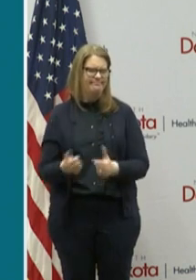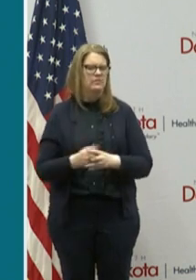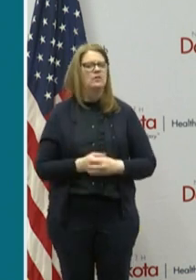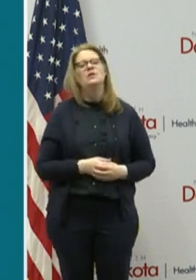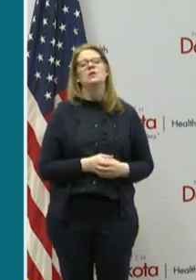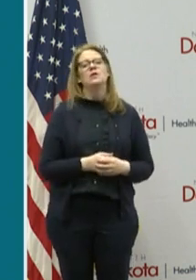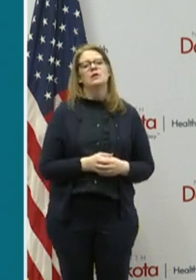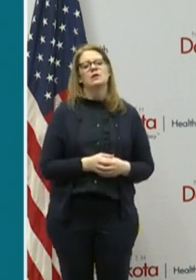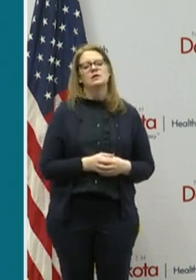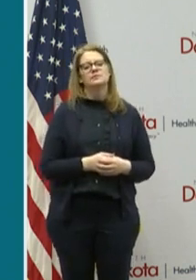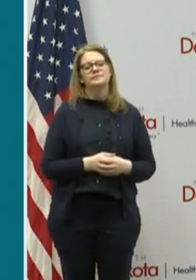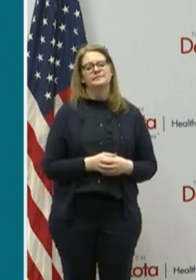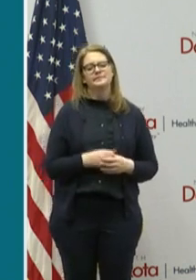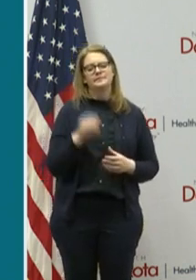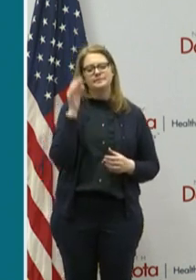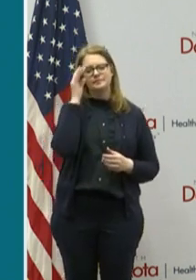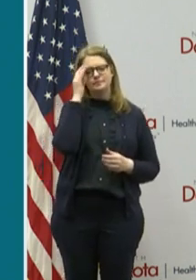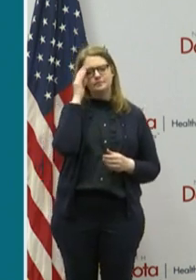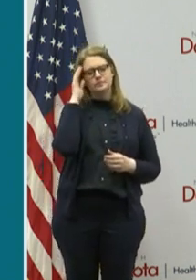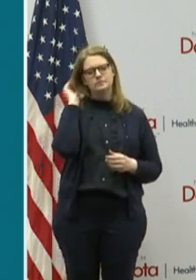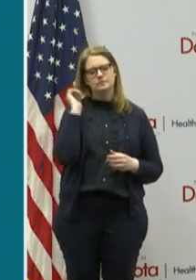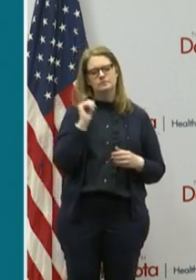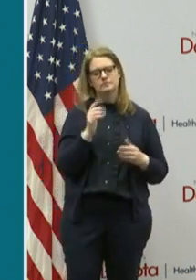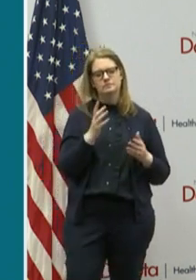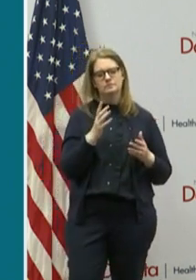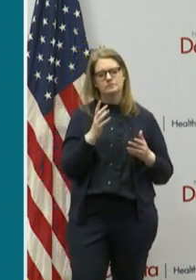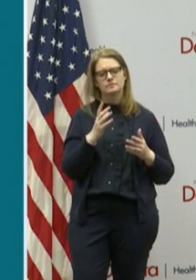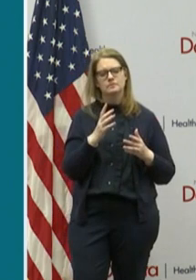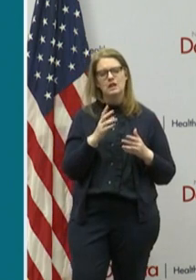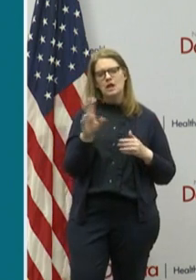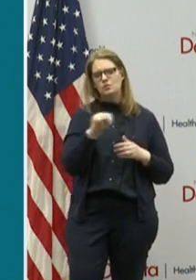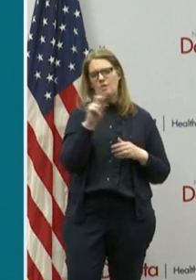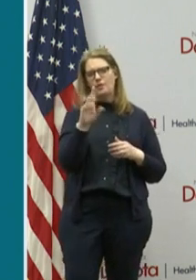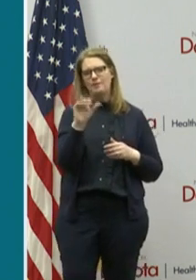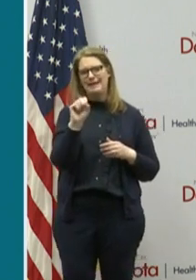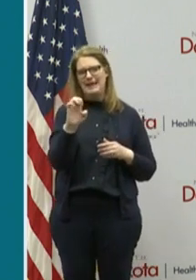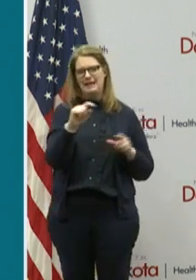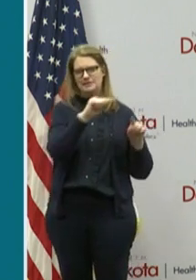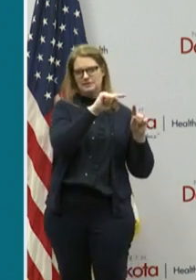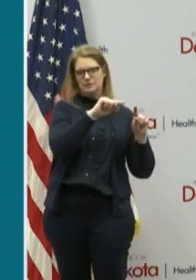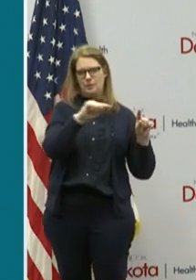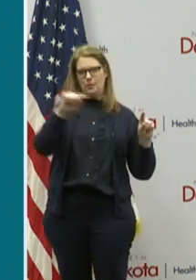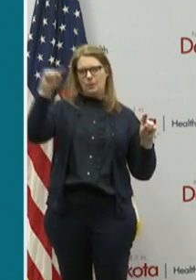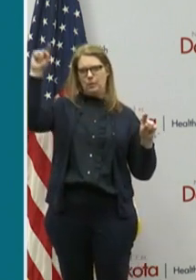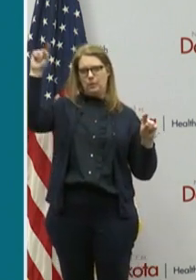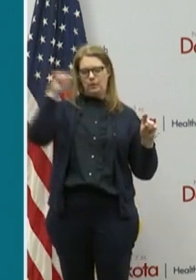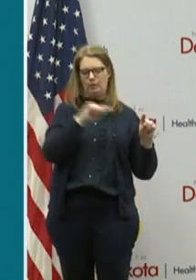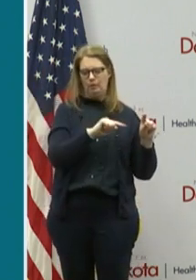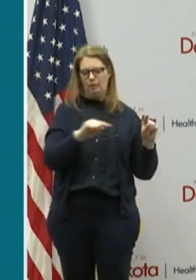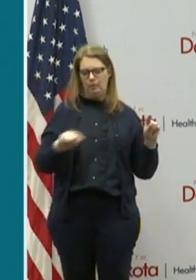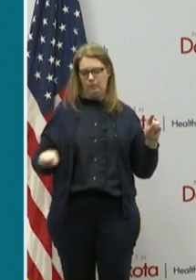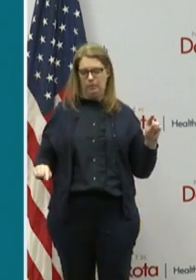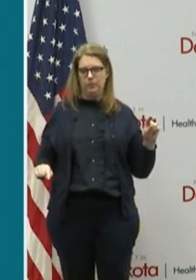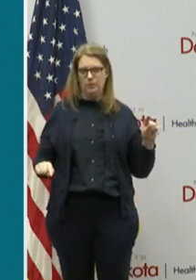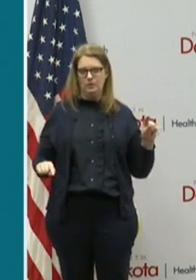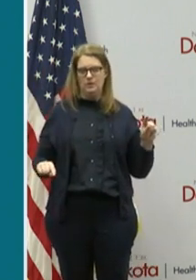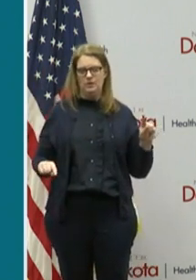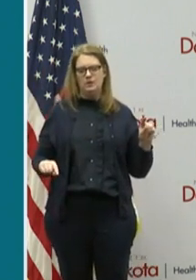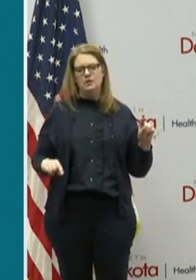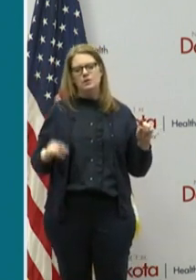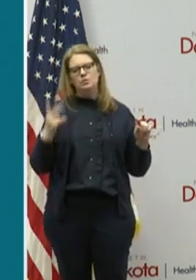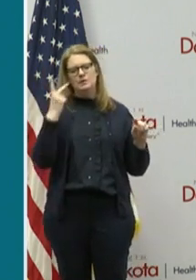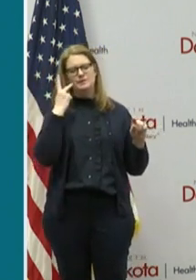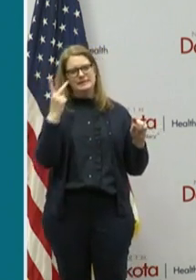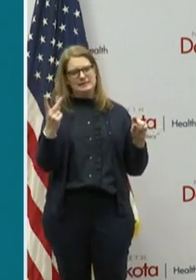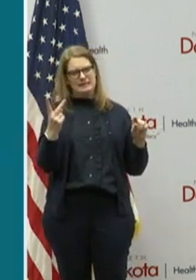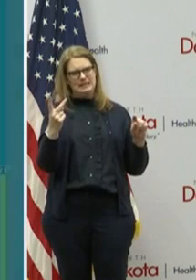The next slide we want to take a look at is the North Dakota case trends. And again, when we take a look at